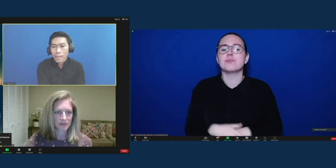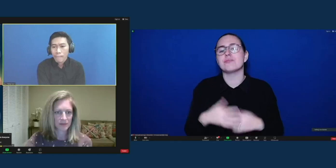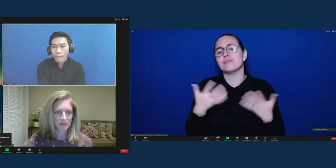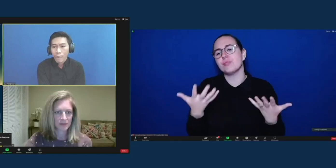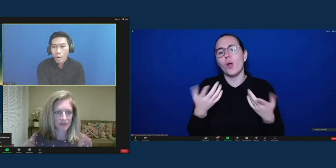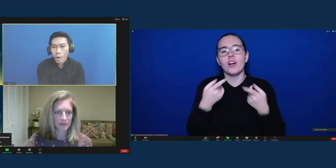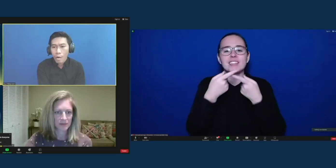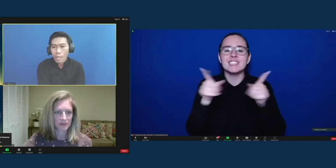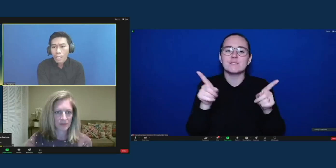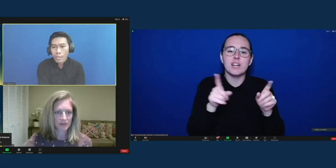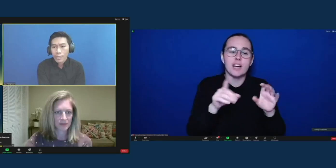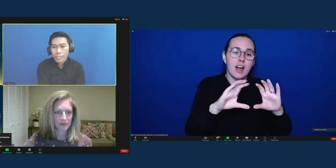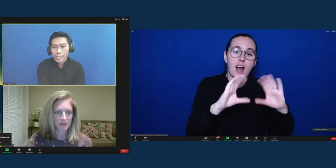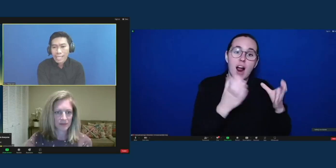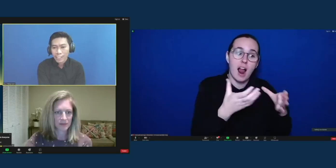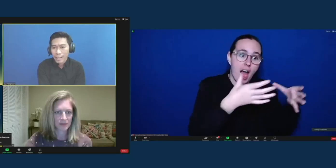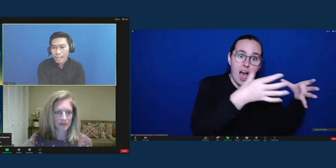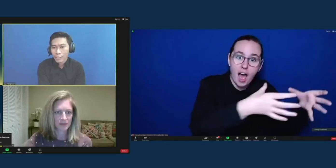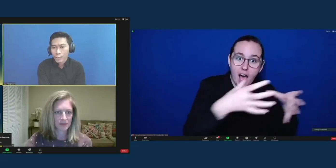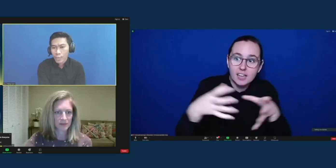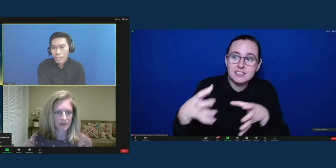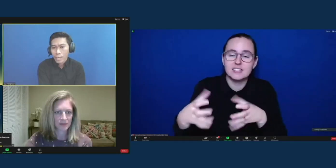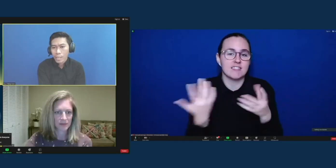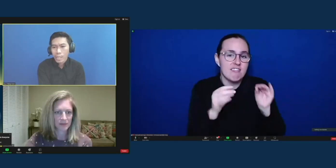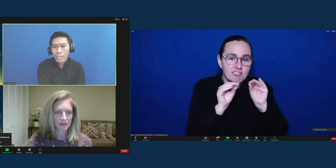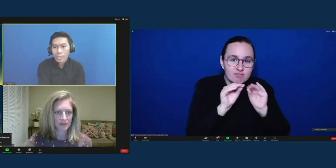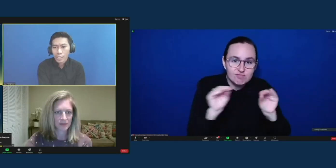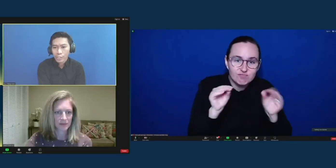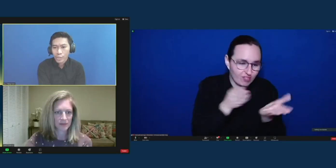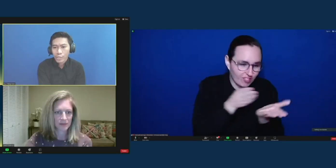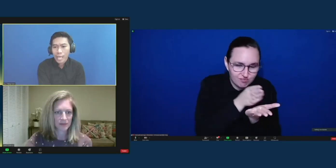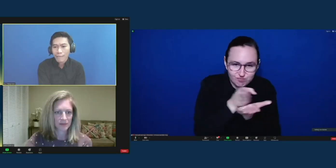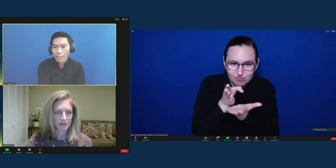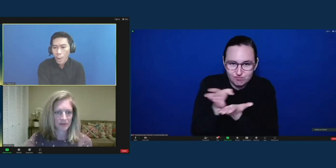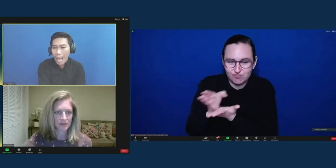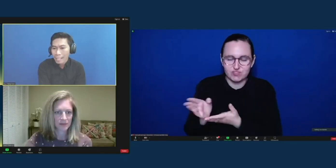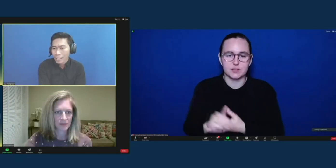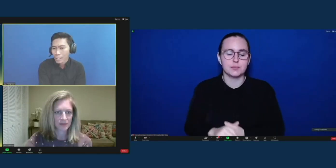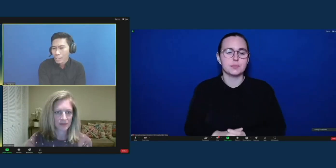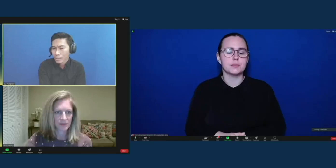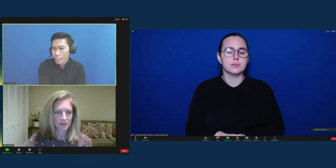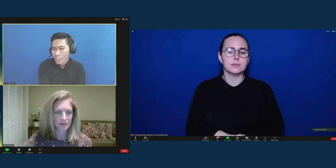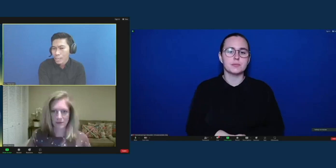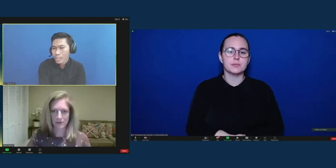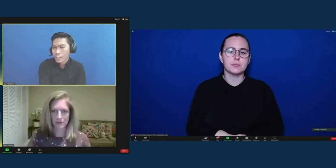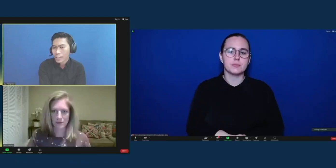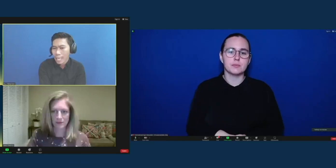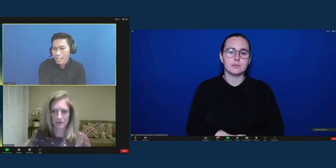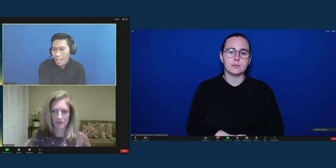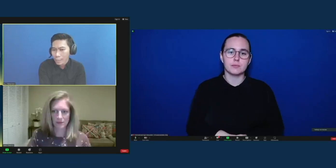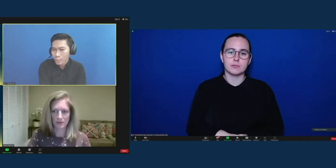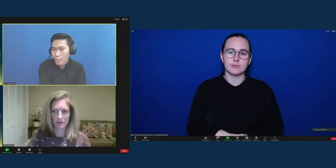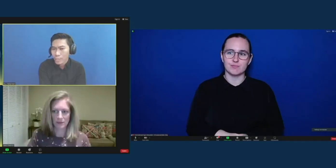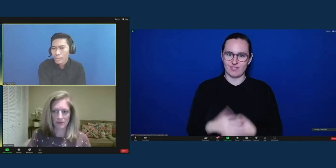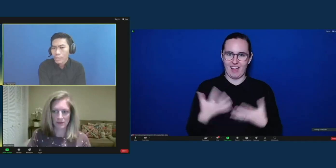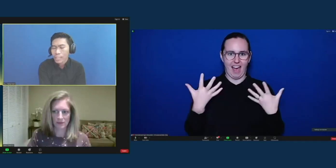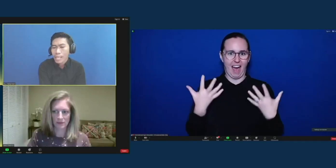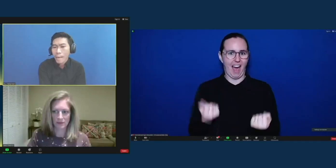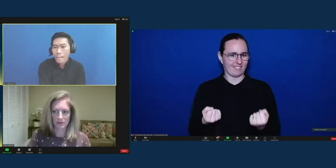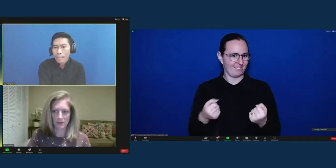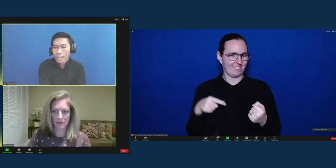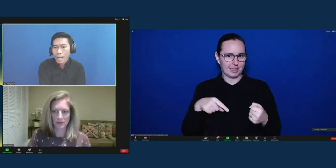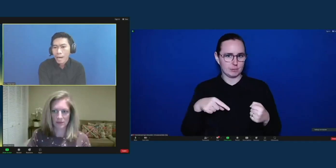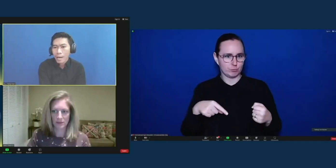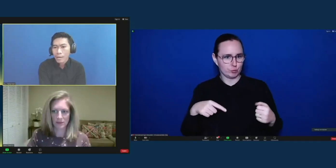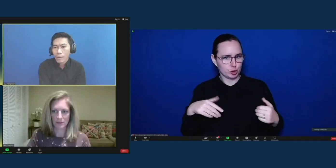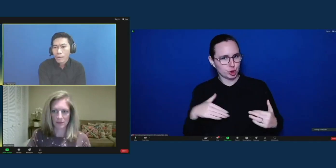meaning before, there is really a challenge with the teachers having no access to these materials with sign language storybooks.